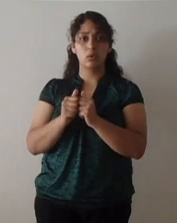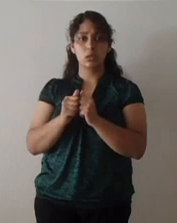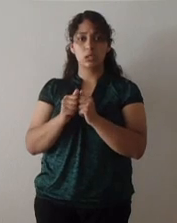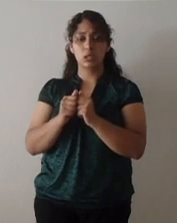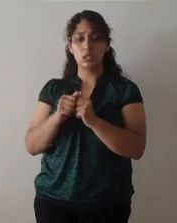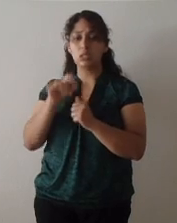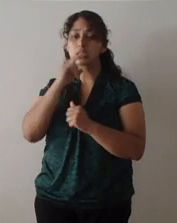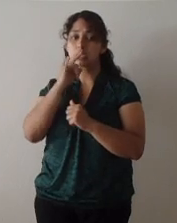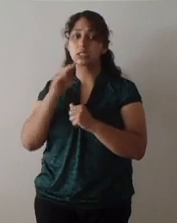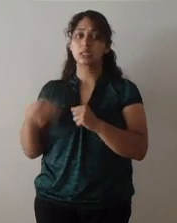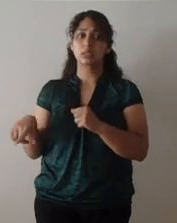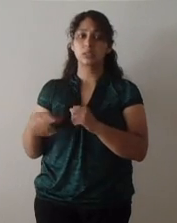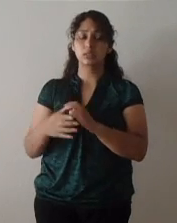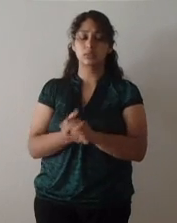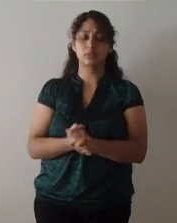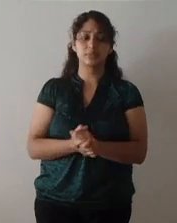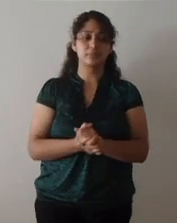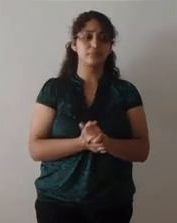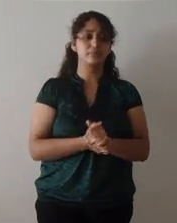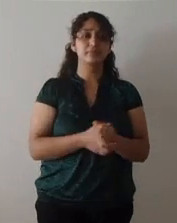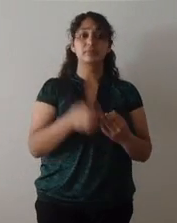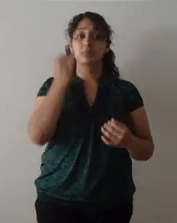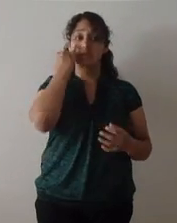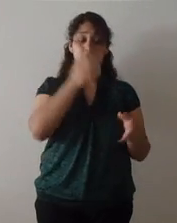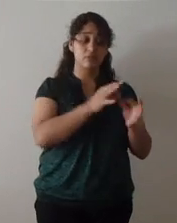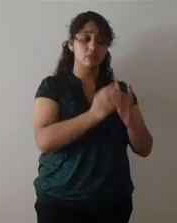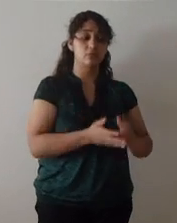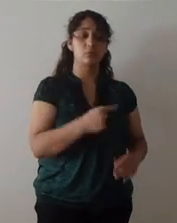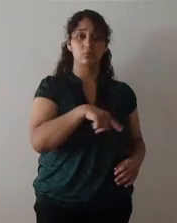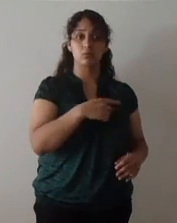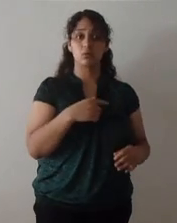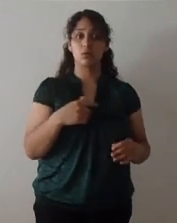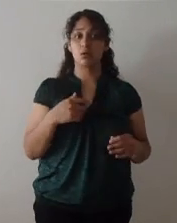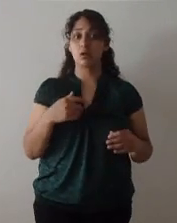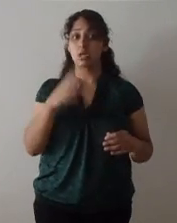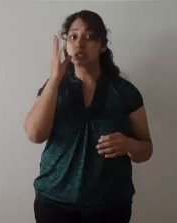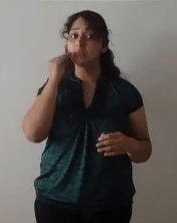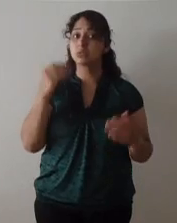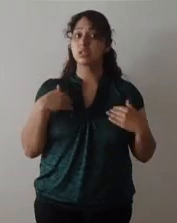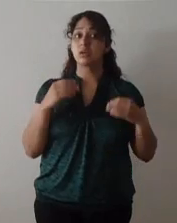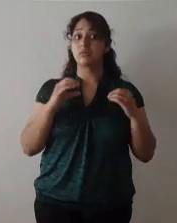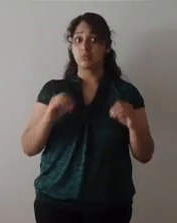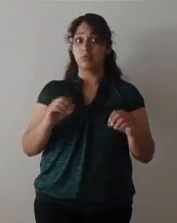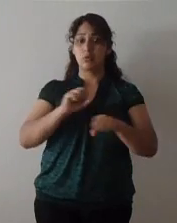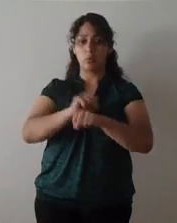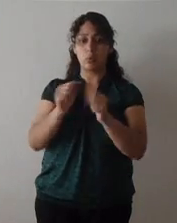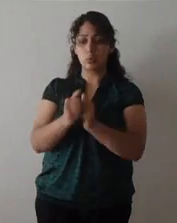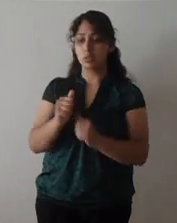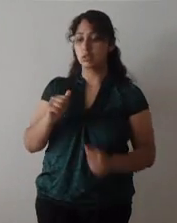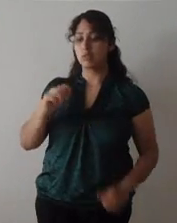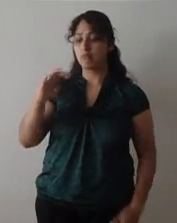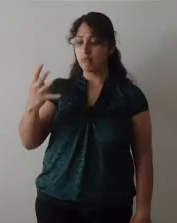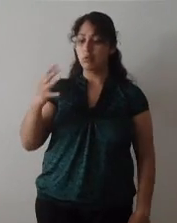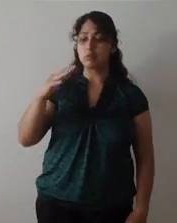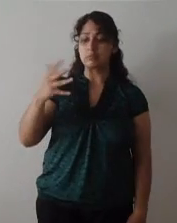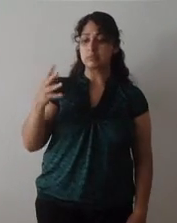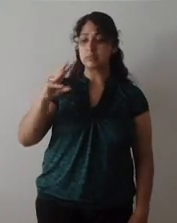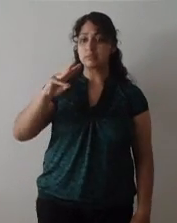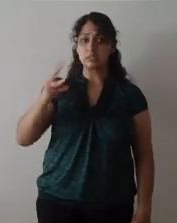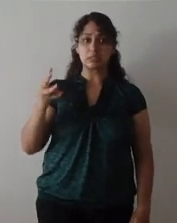personally or professionally, with 3rd, 4th, 5th, 6th, 7th, and even some 8th graders, will probably learn early in